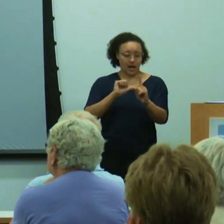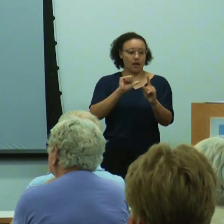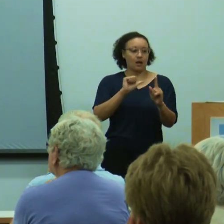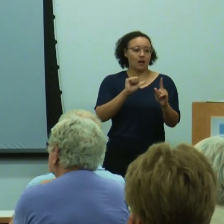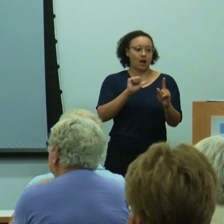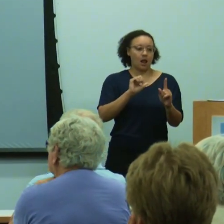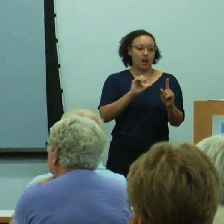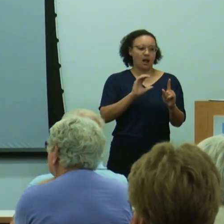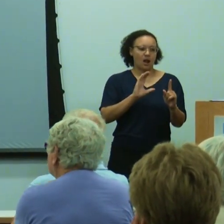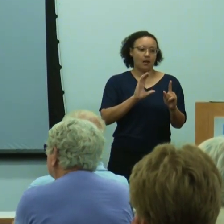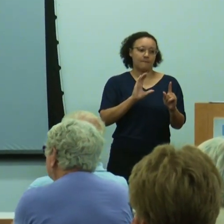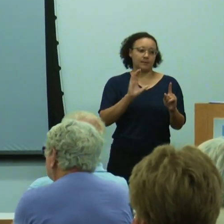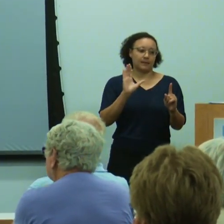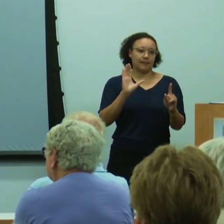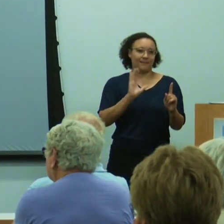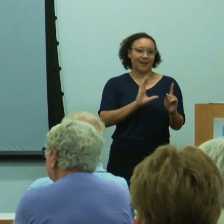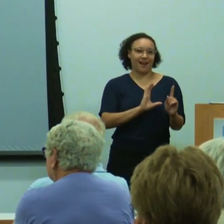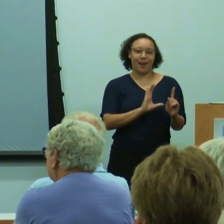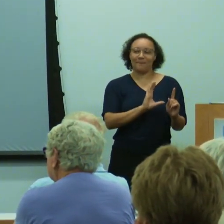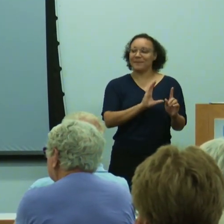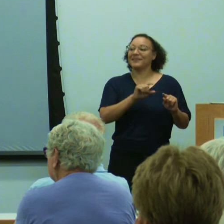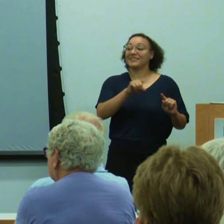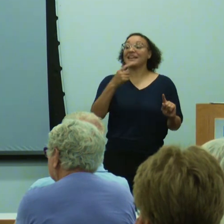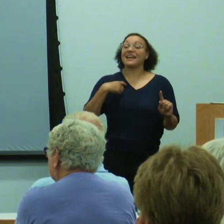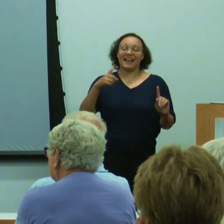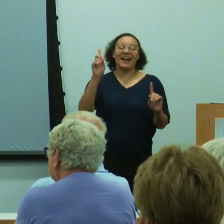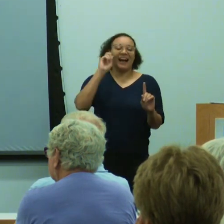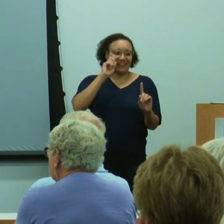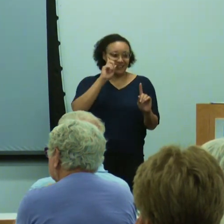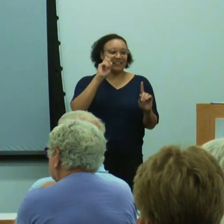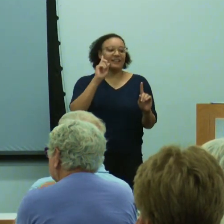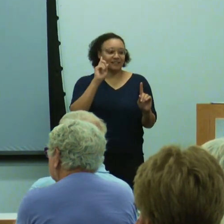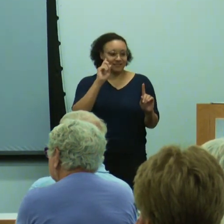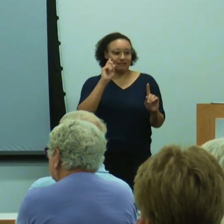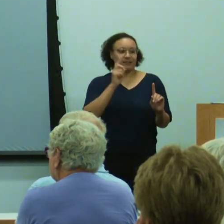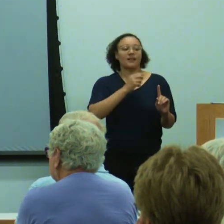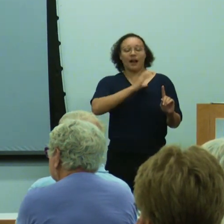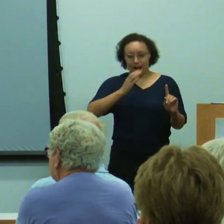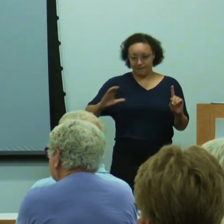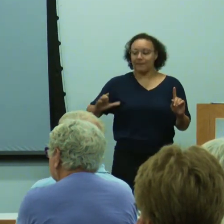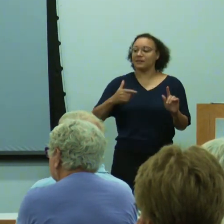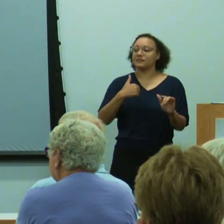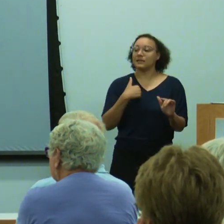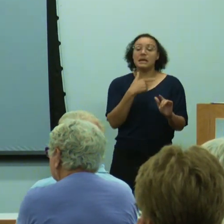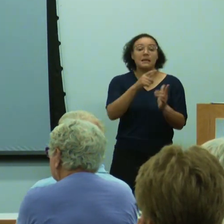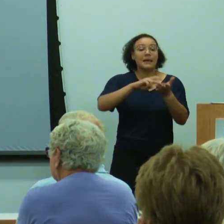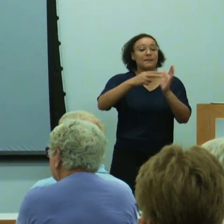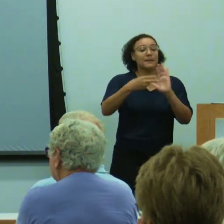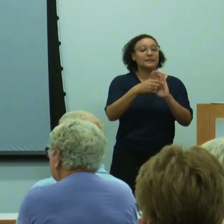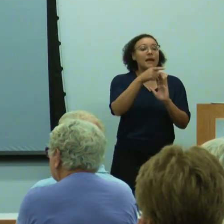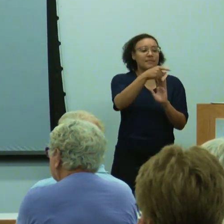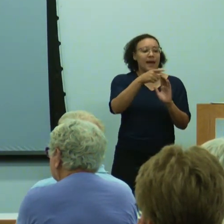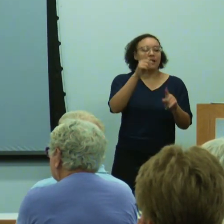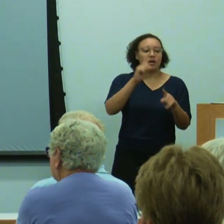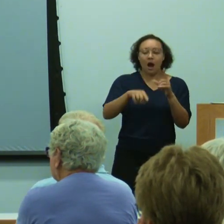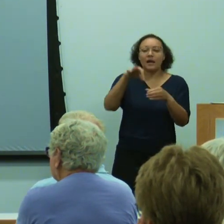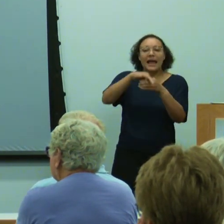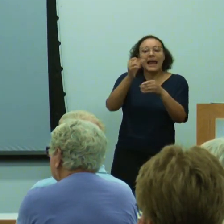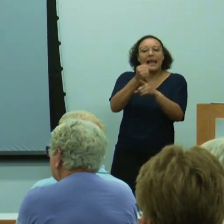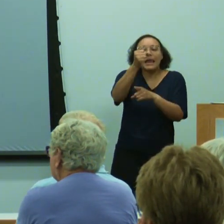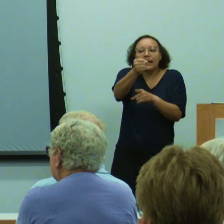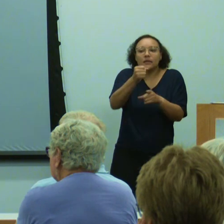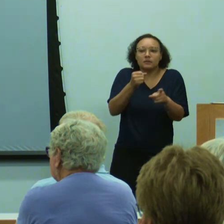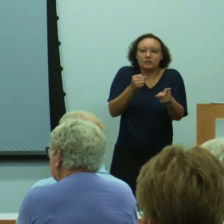Columbus believe that they will not be able to elect who they want for the school board.